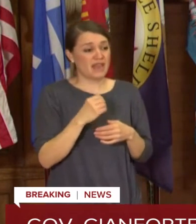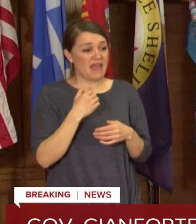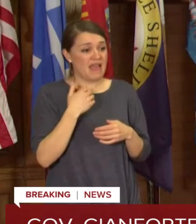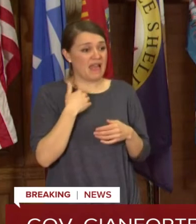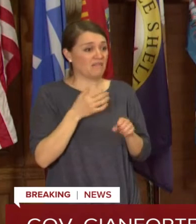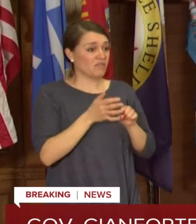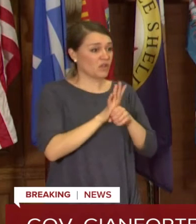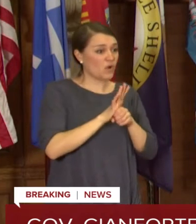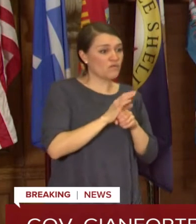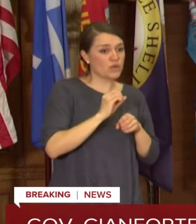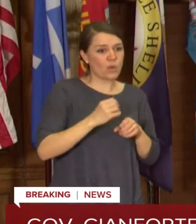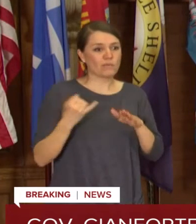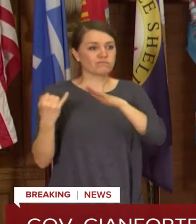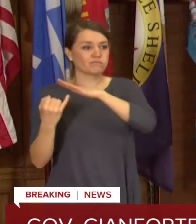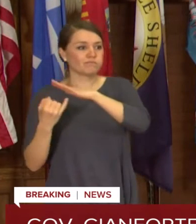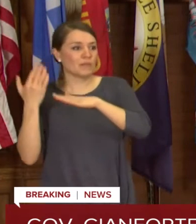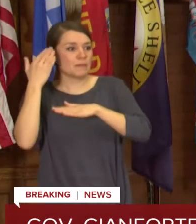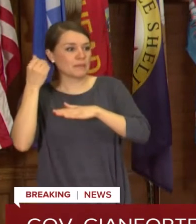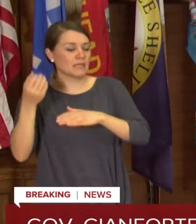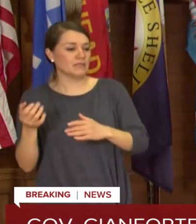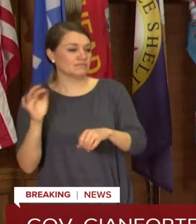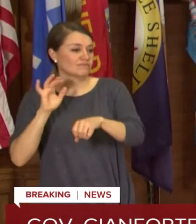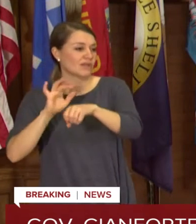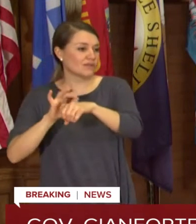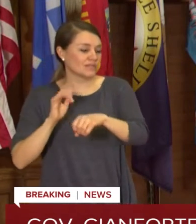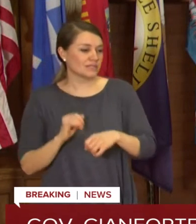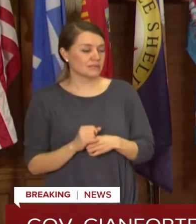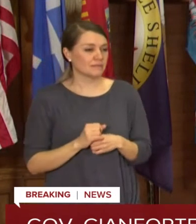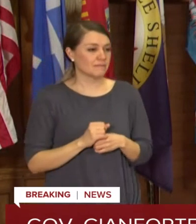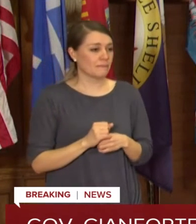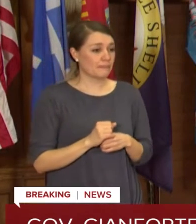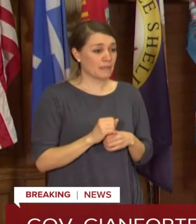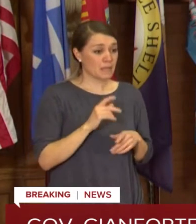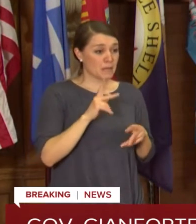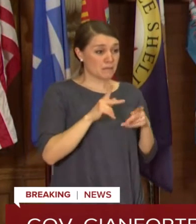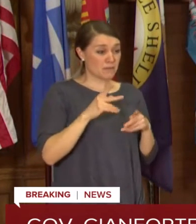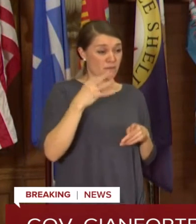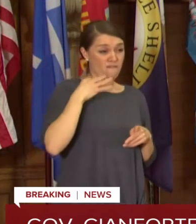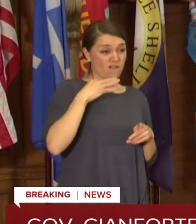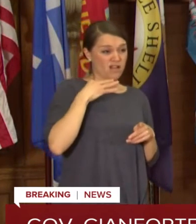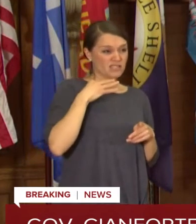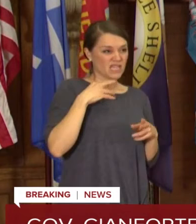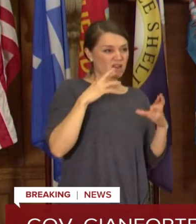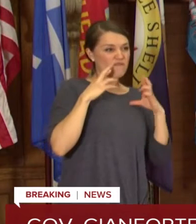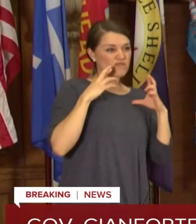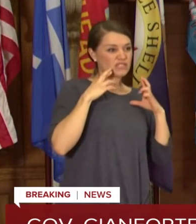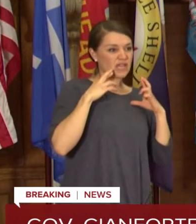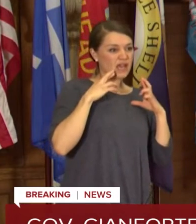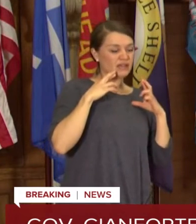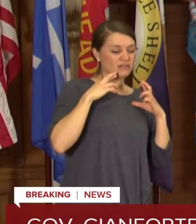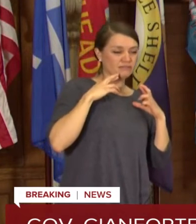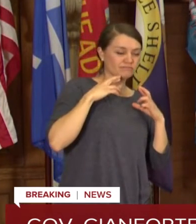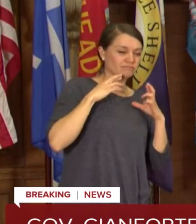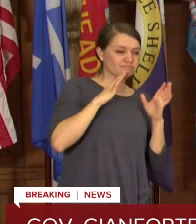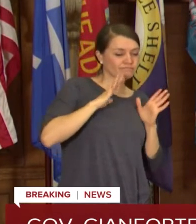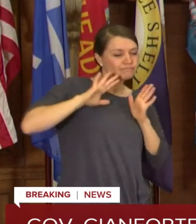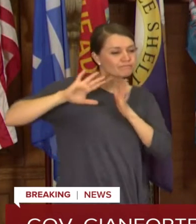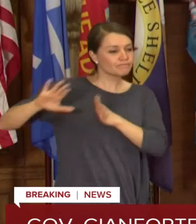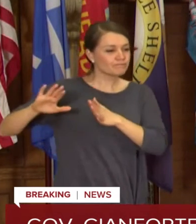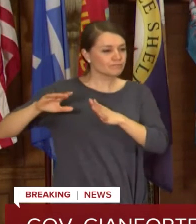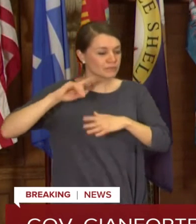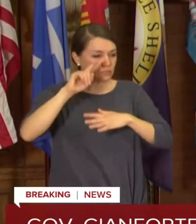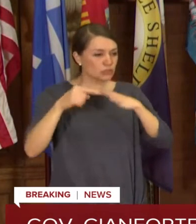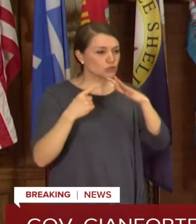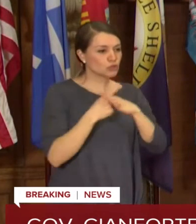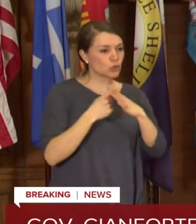exposure. Volunteers from across Montana came out of retirement to assist, as did the outstanding women